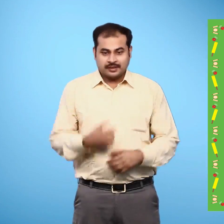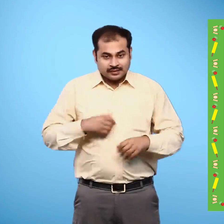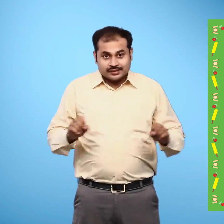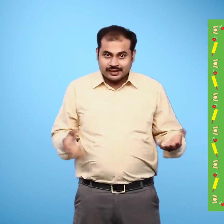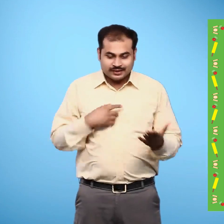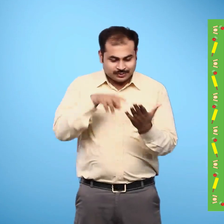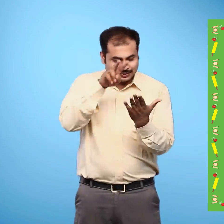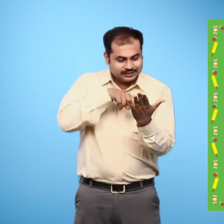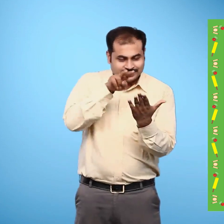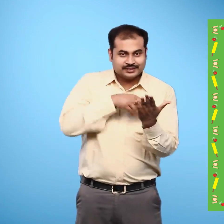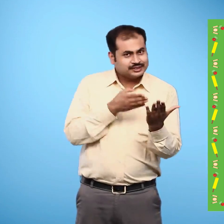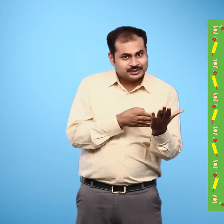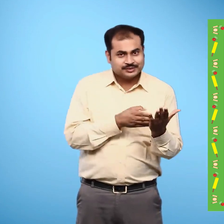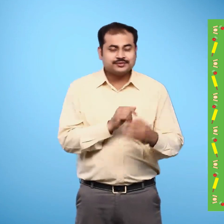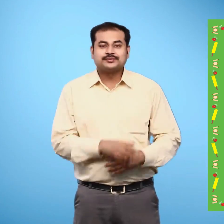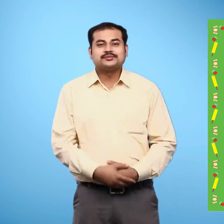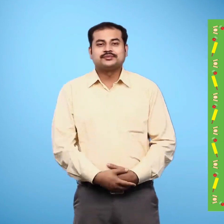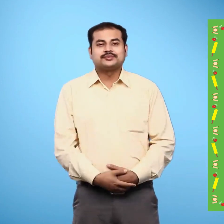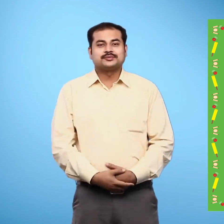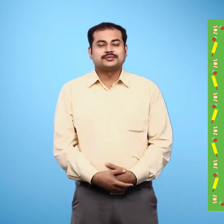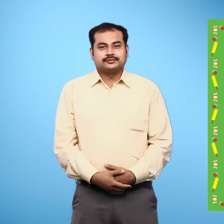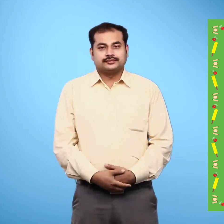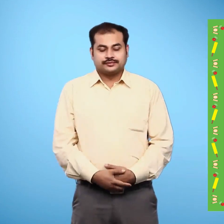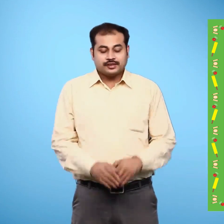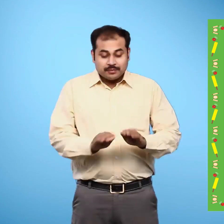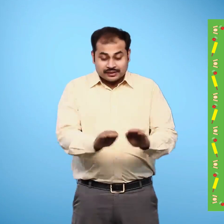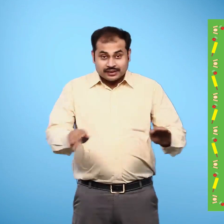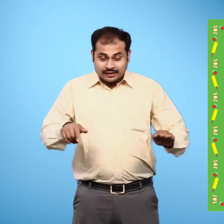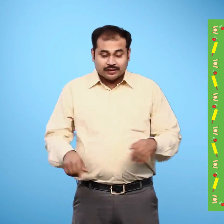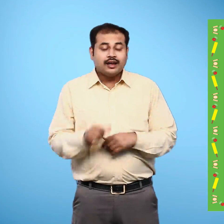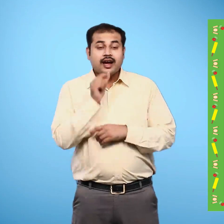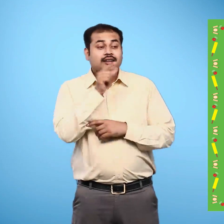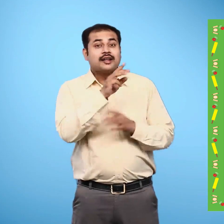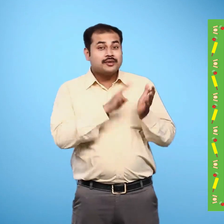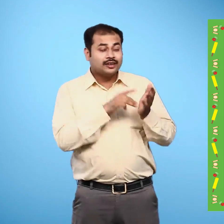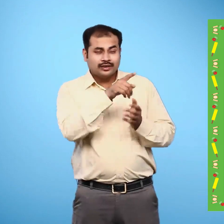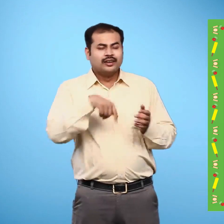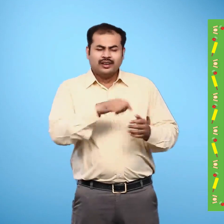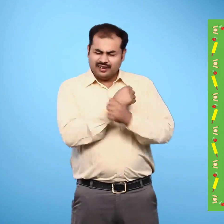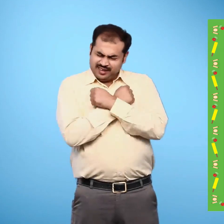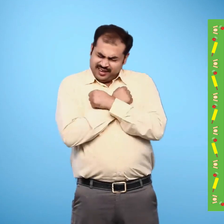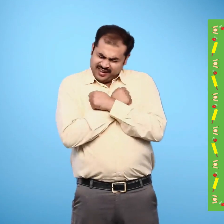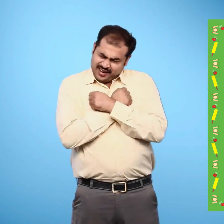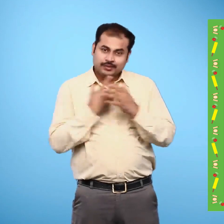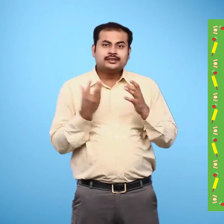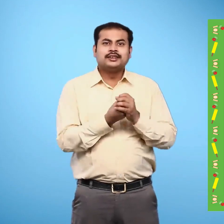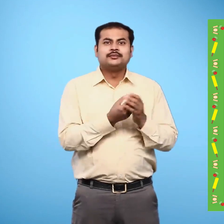Let's begin reading this page to know more about the game. Children love Uncle